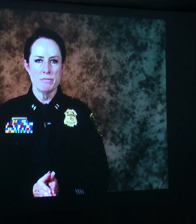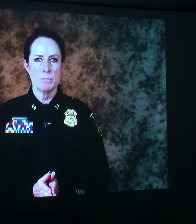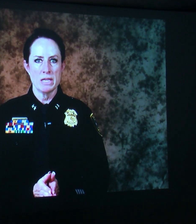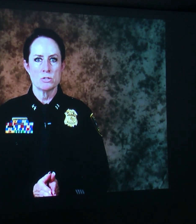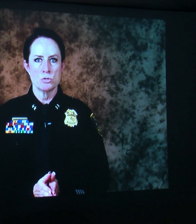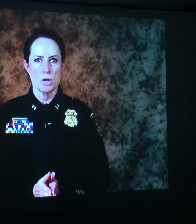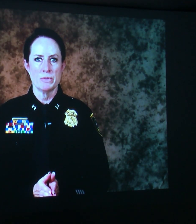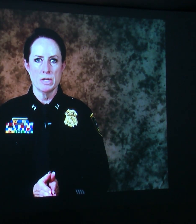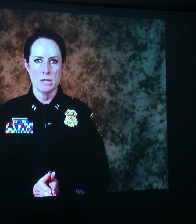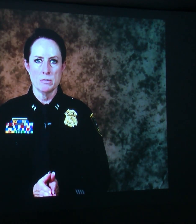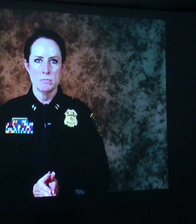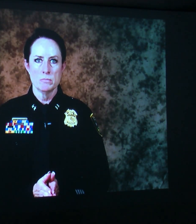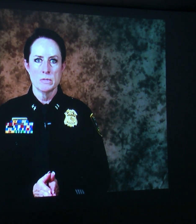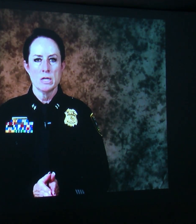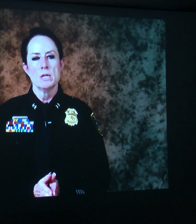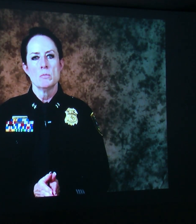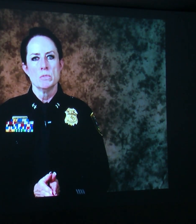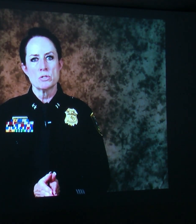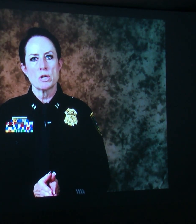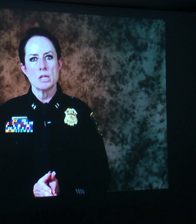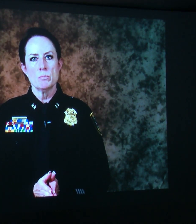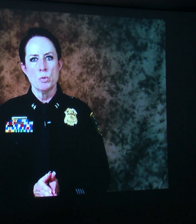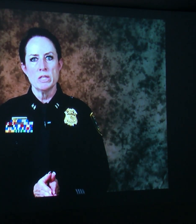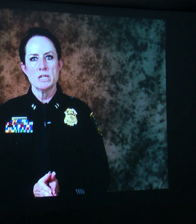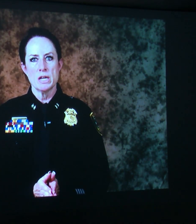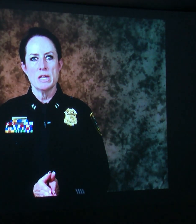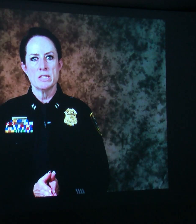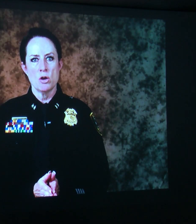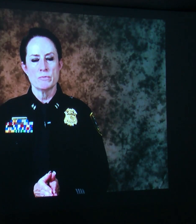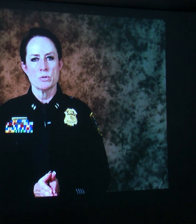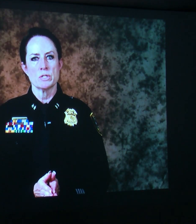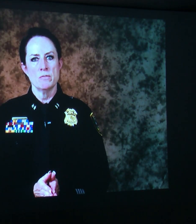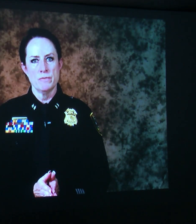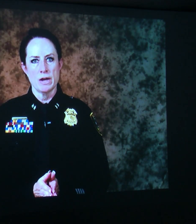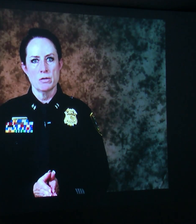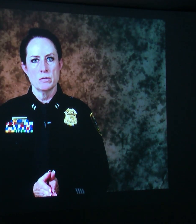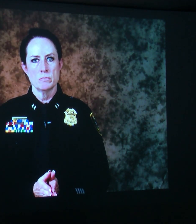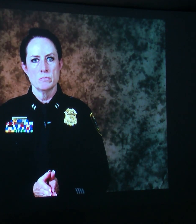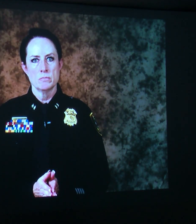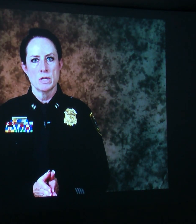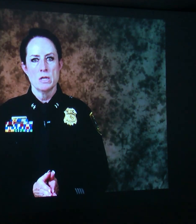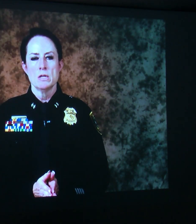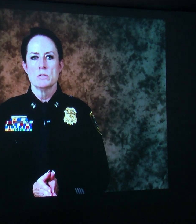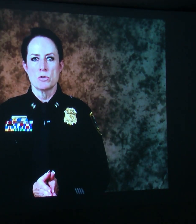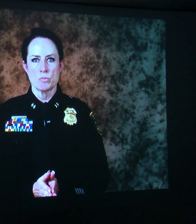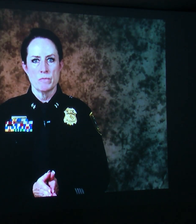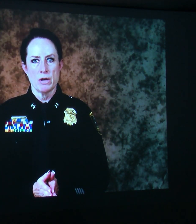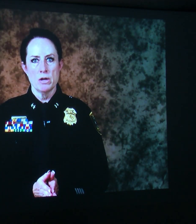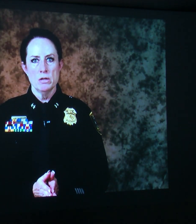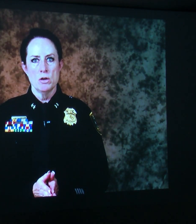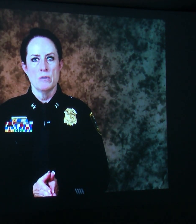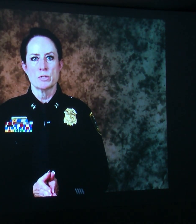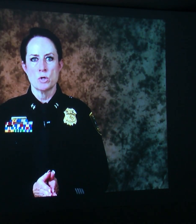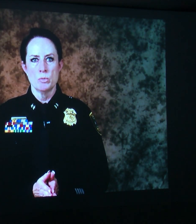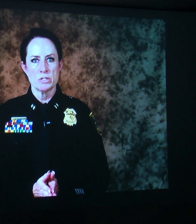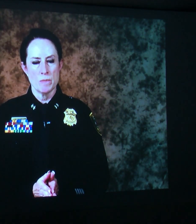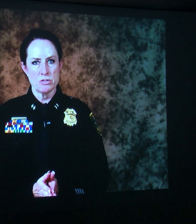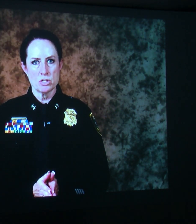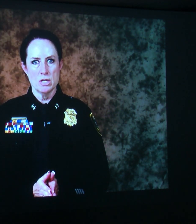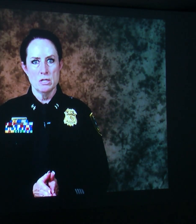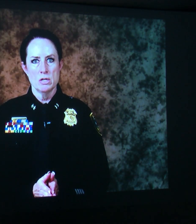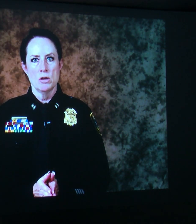also gave commands to drop the gun. Mr. Gullett pointed the gun at the officers and fired. Sergeant Rivera, Officer